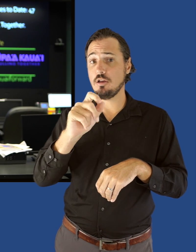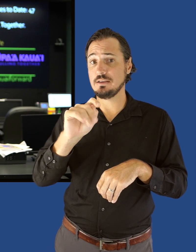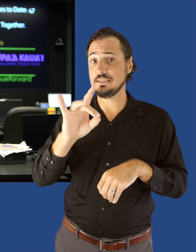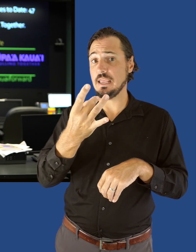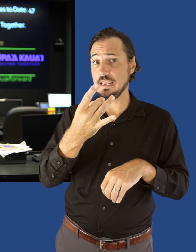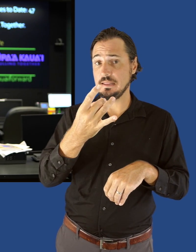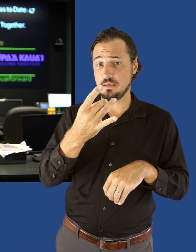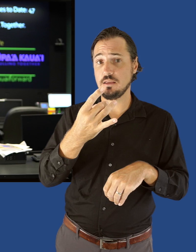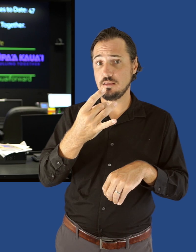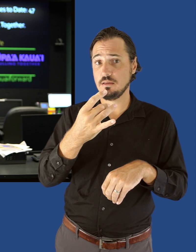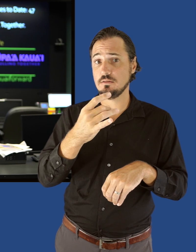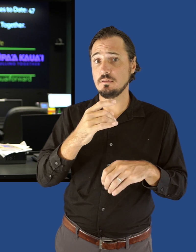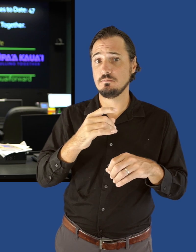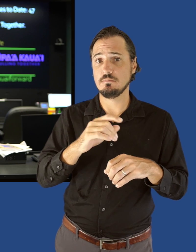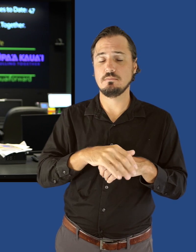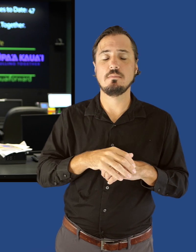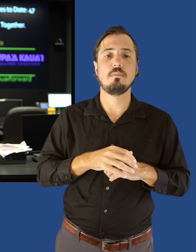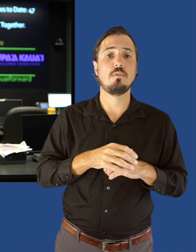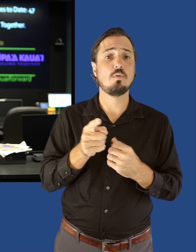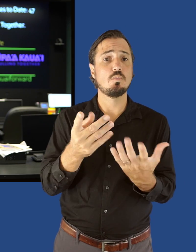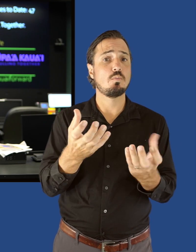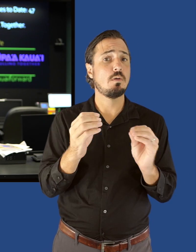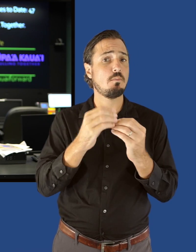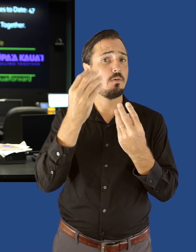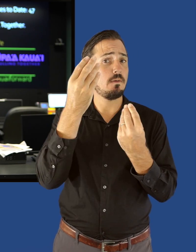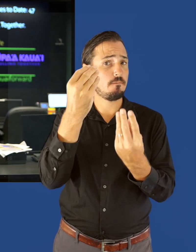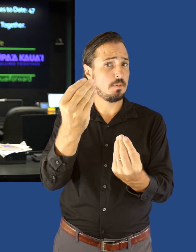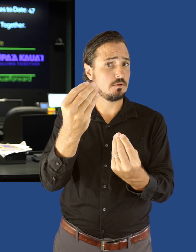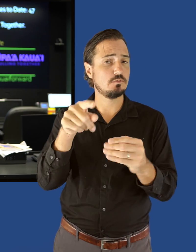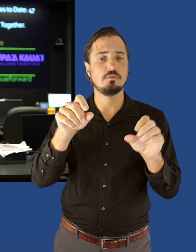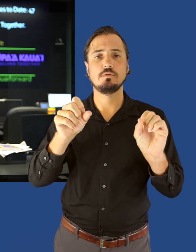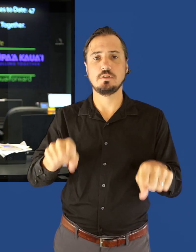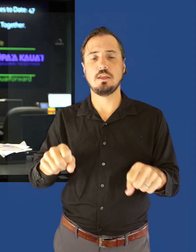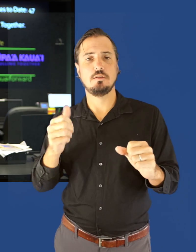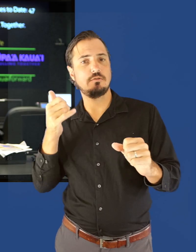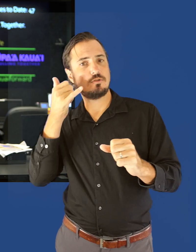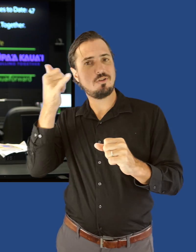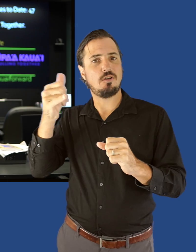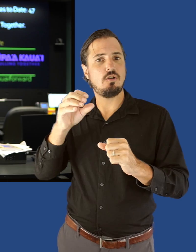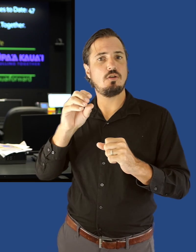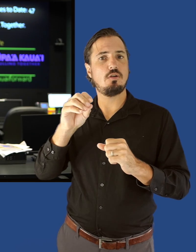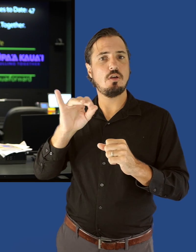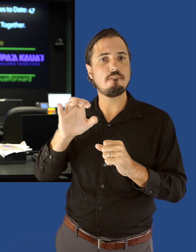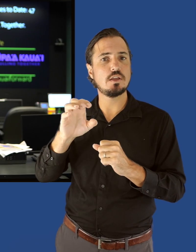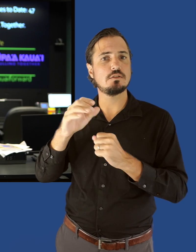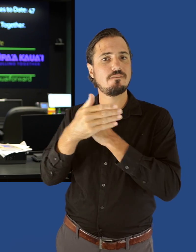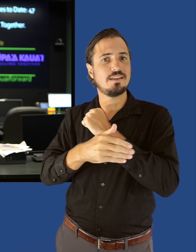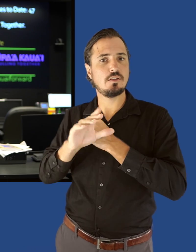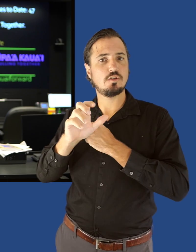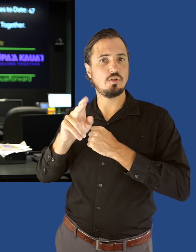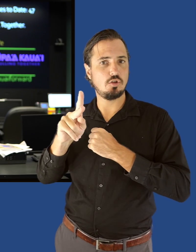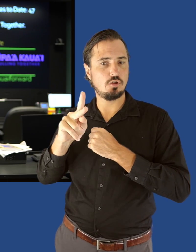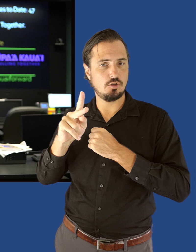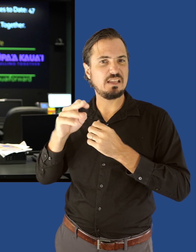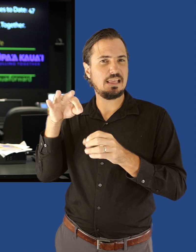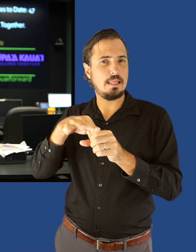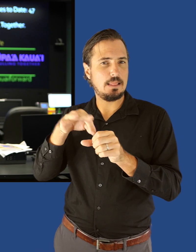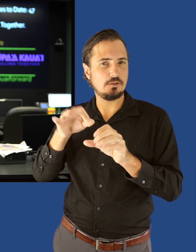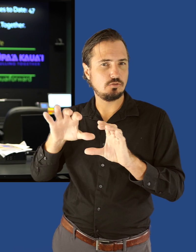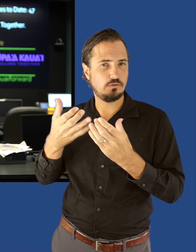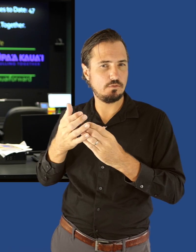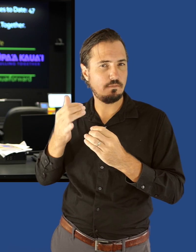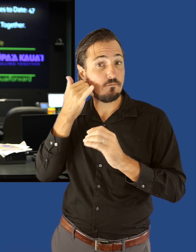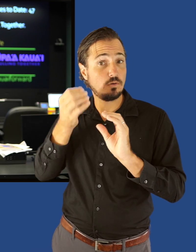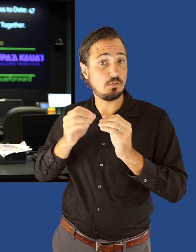8, 2020. For additional information, please contact the Office of the County Clerk, Elections Division